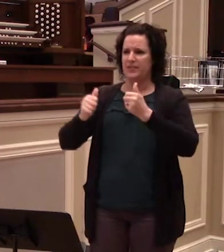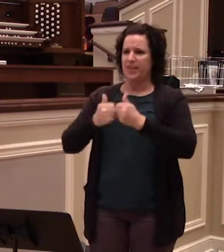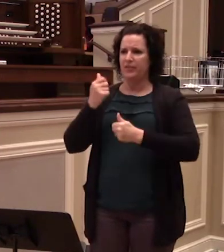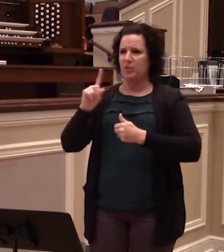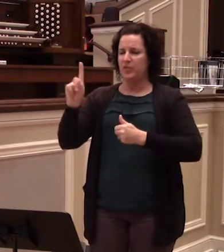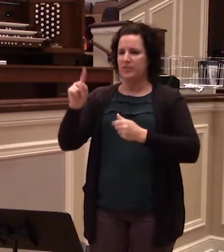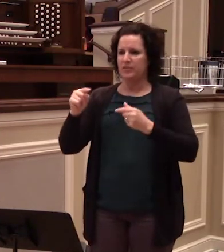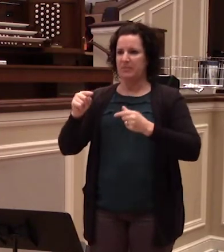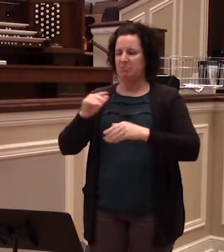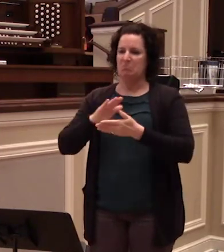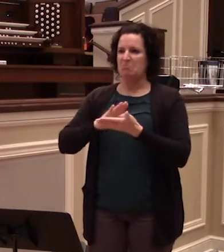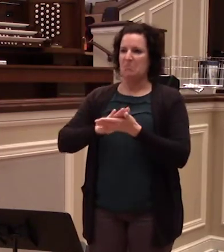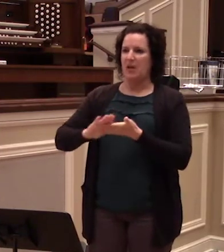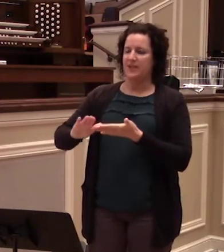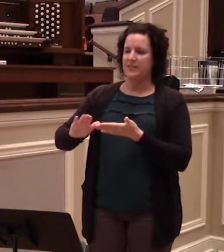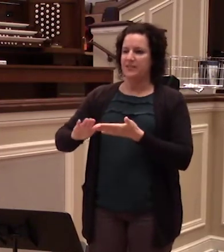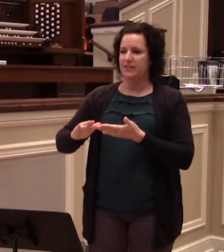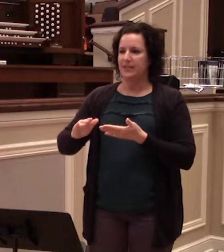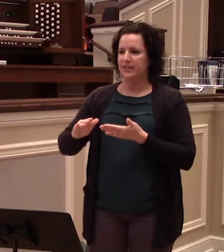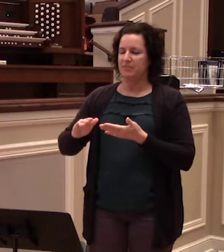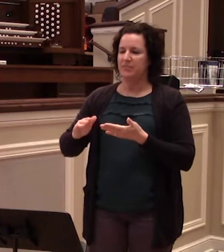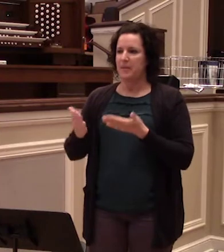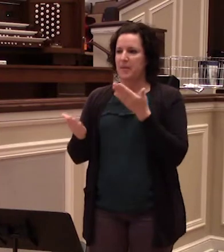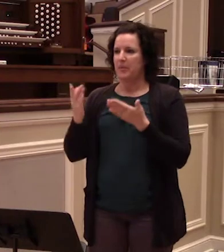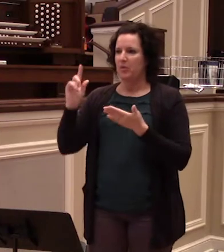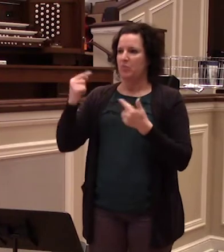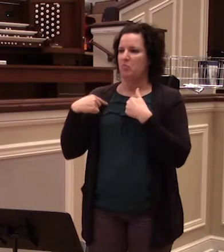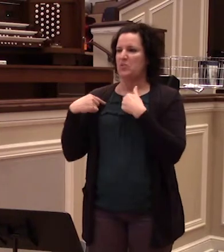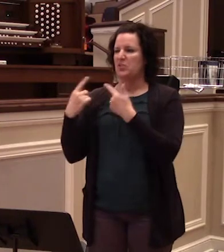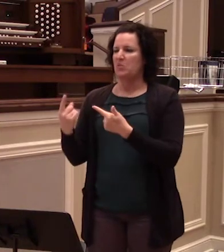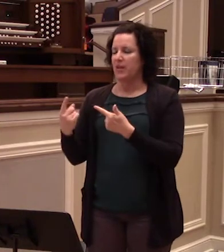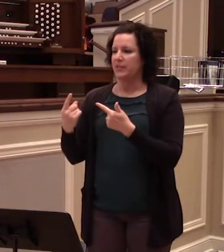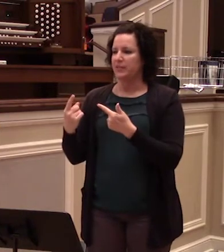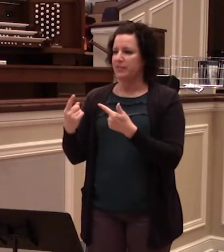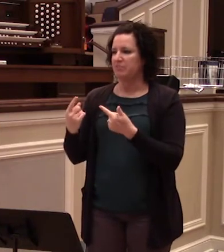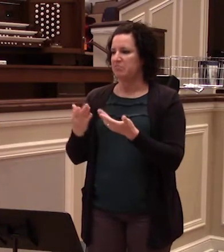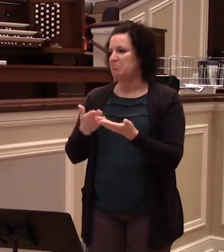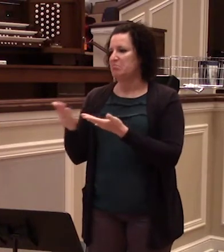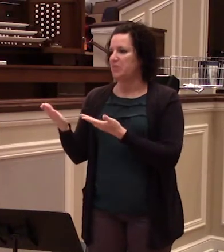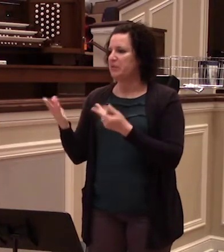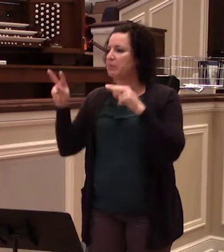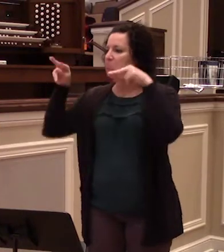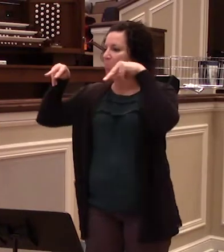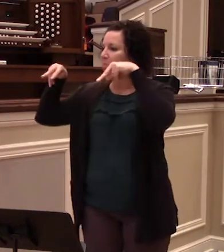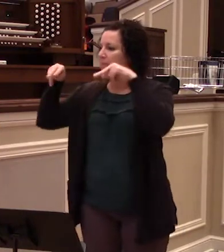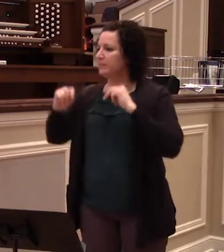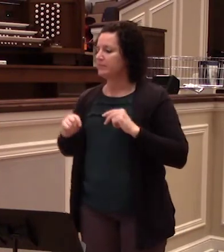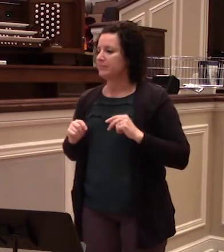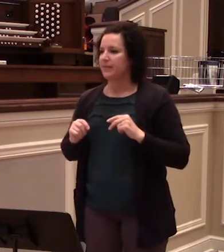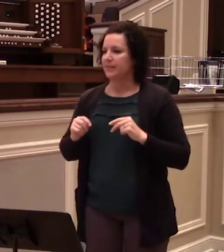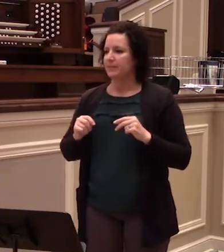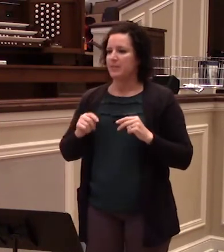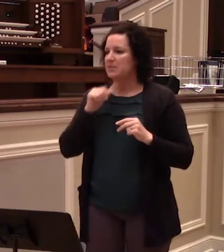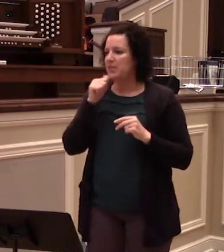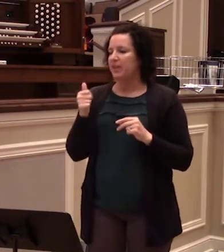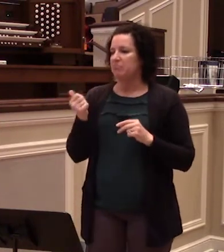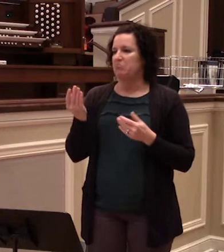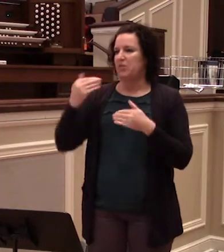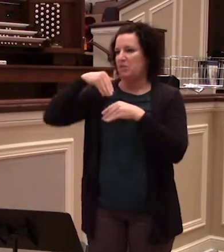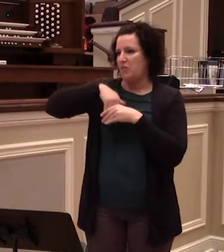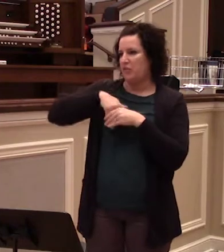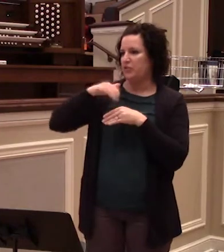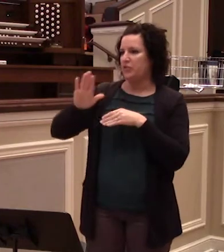maybe every so often, you can send him a card. but mostly he'll just stay out of your way.